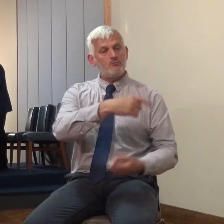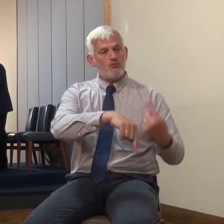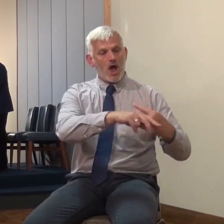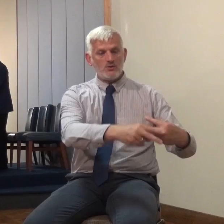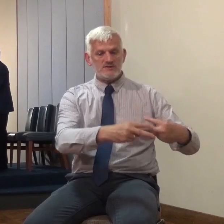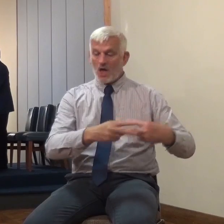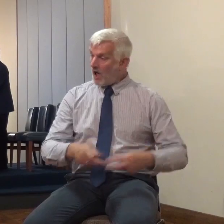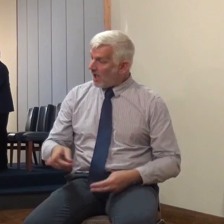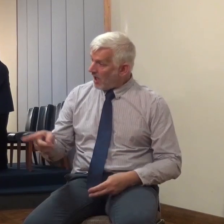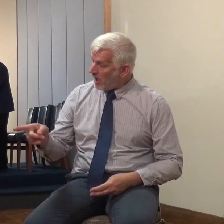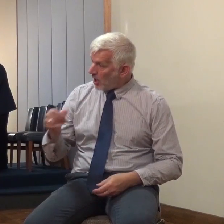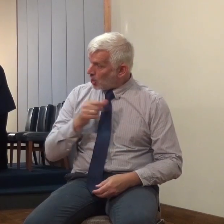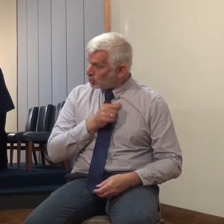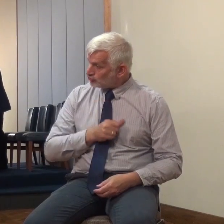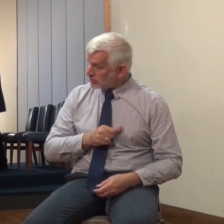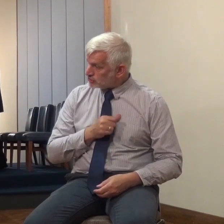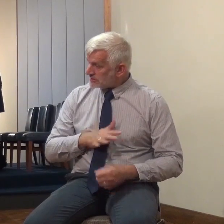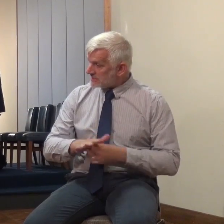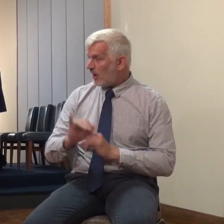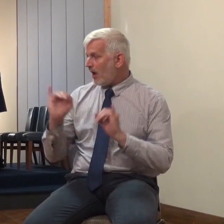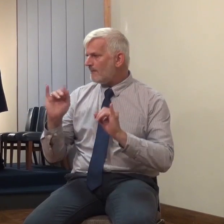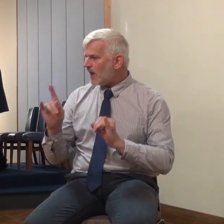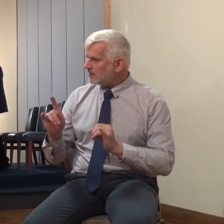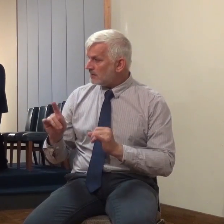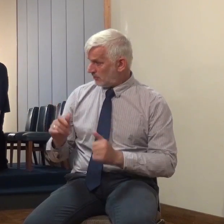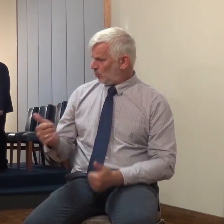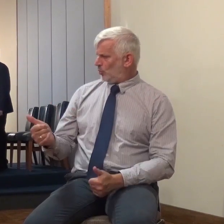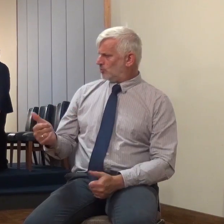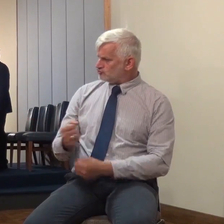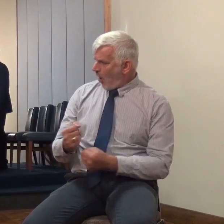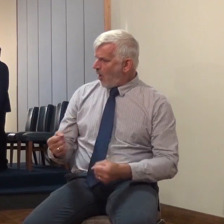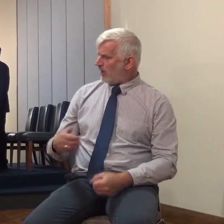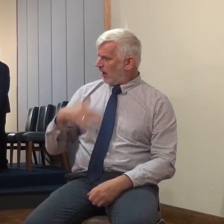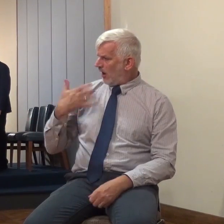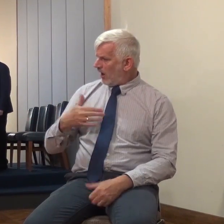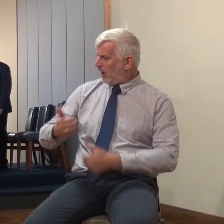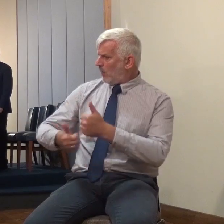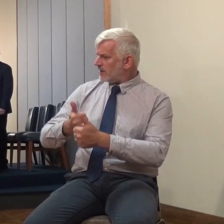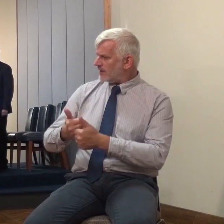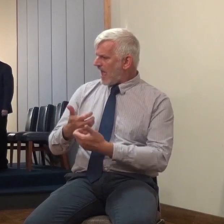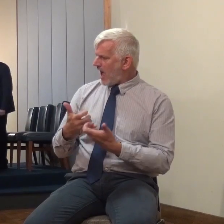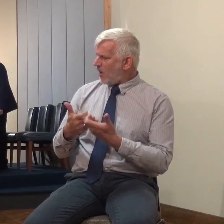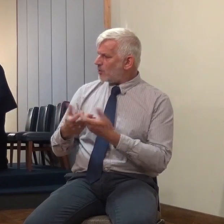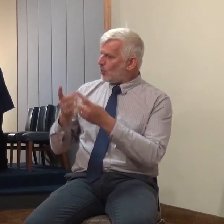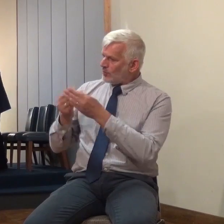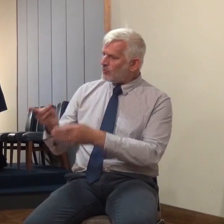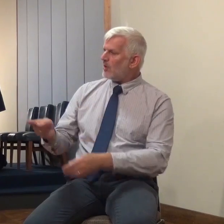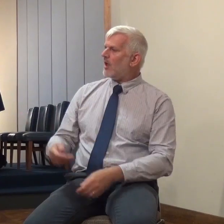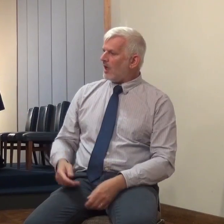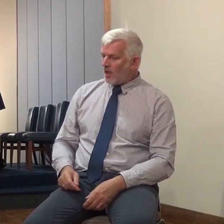have a well-grounded hope of eternal life. We have God for us and promising to be with us at every